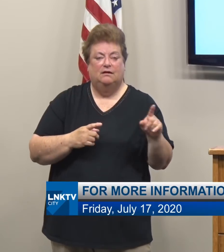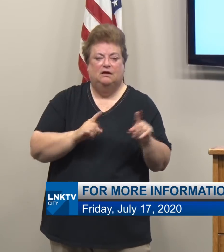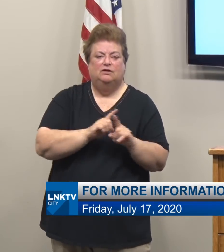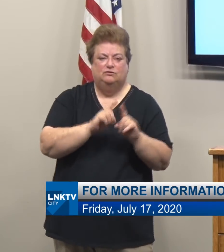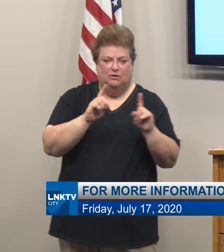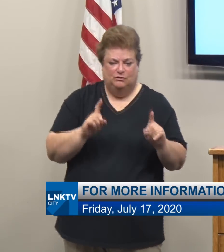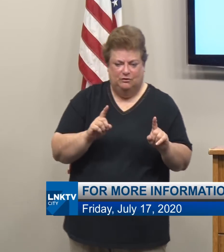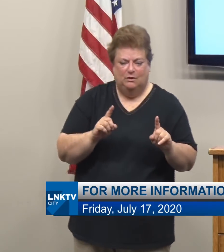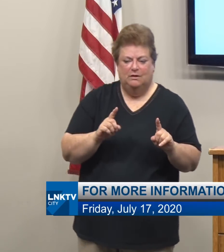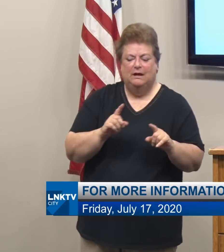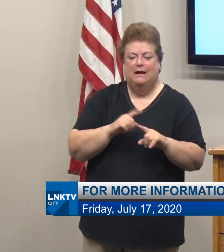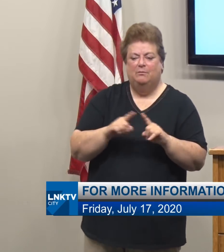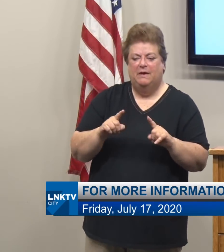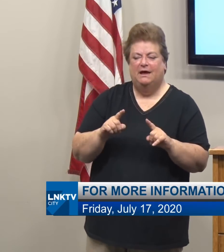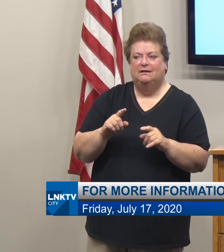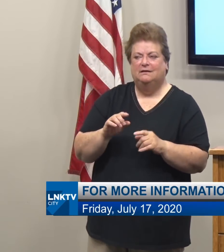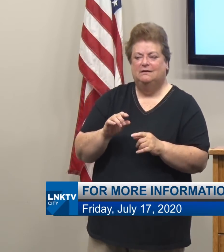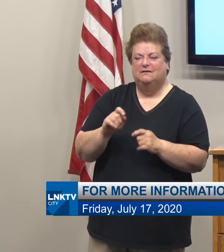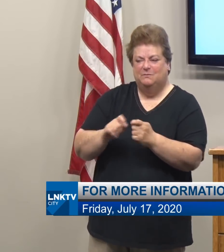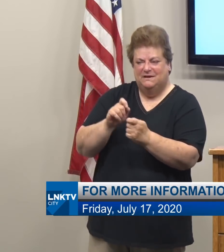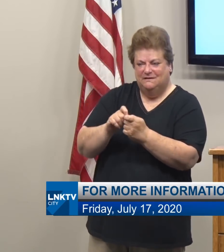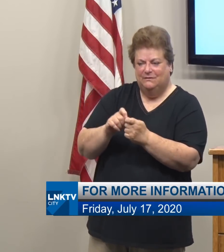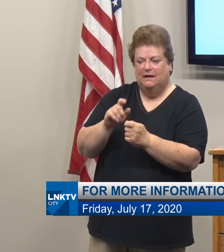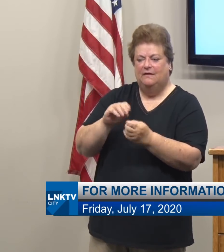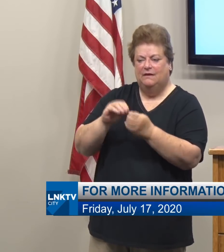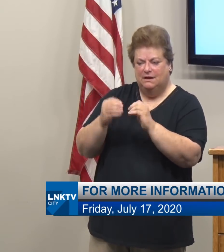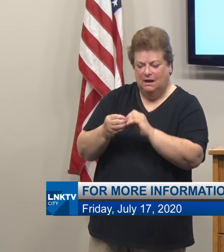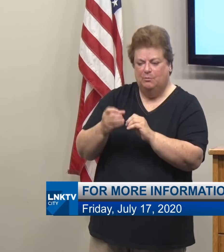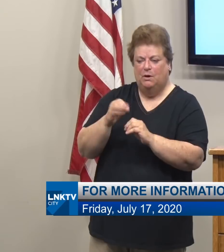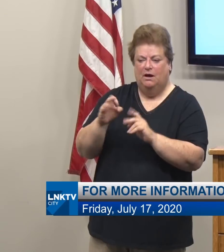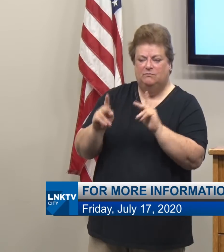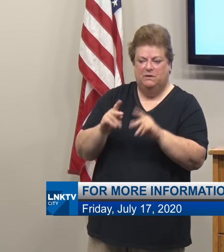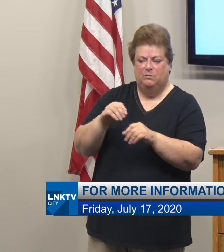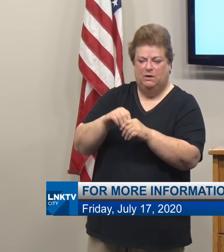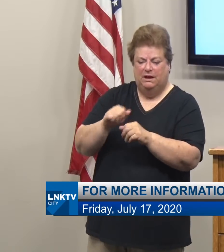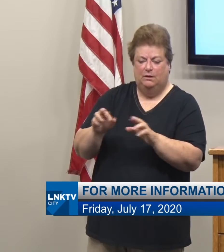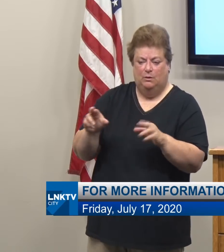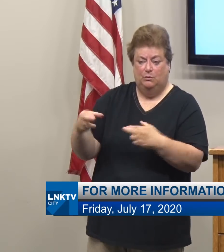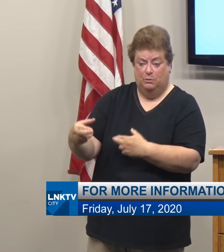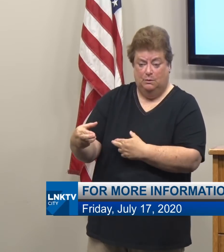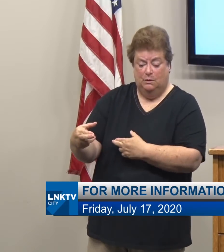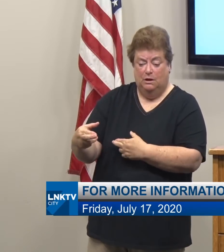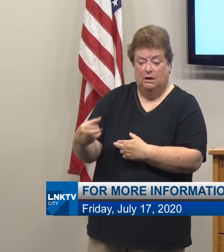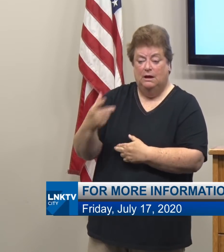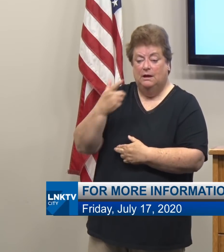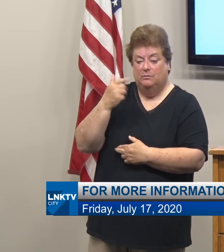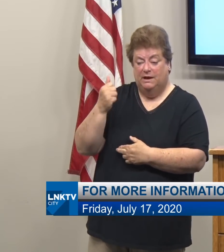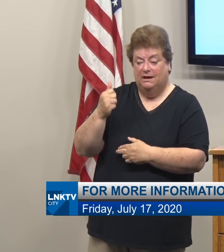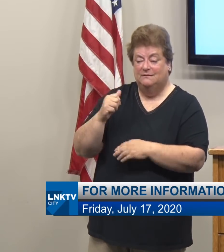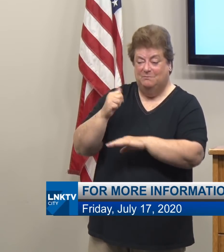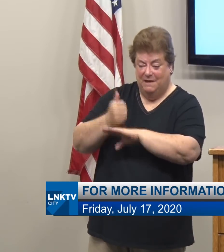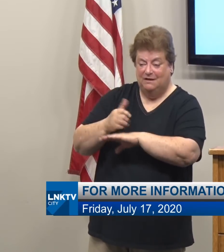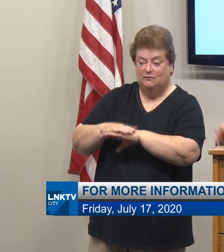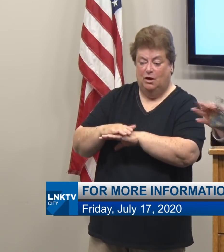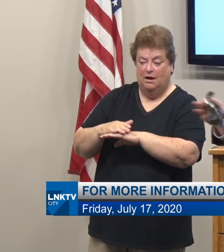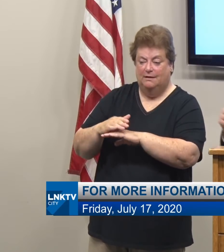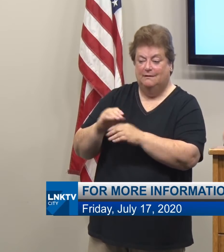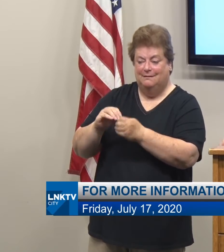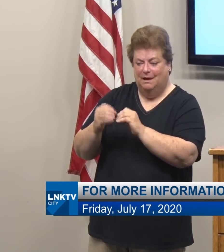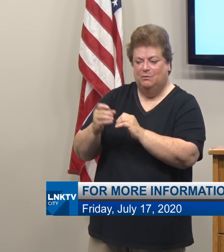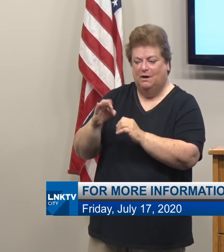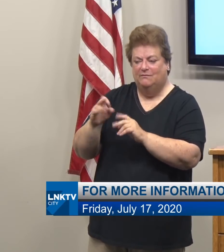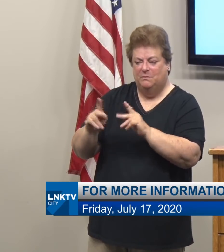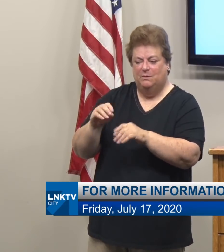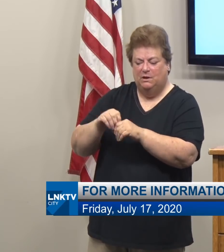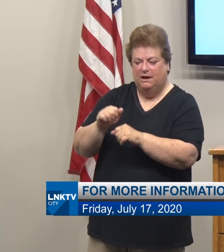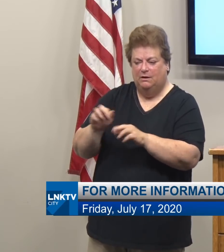Distancing, but particularly the number of people in a room, because the limitation was on the number of people in a room. For example, we had a